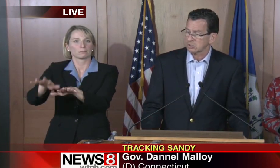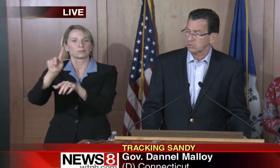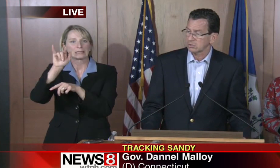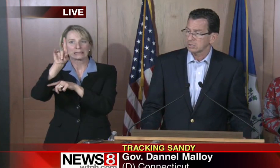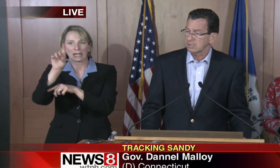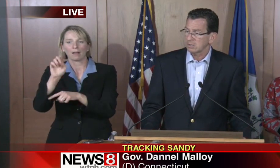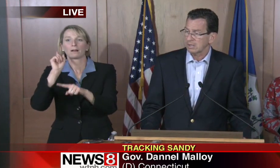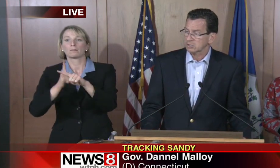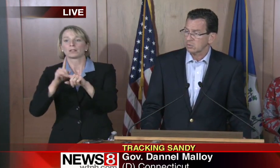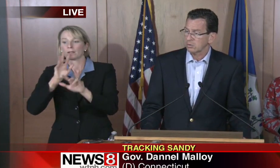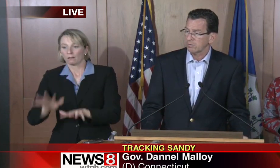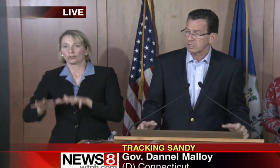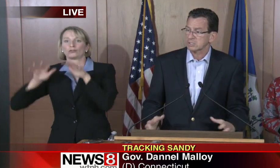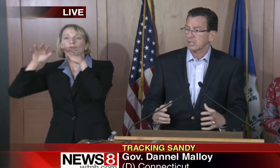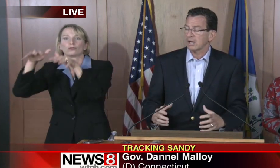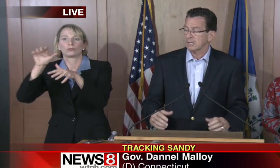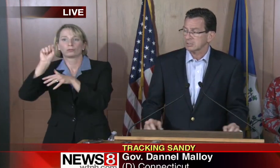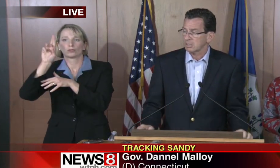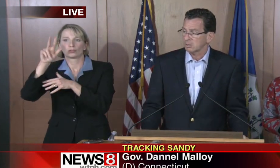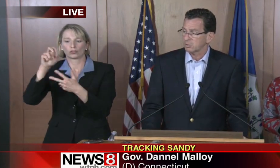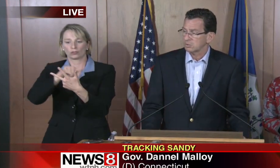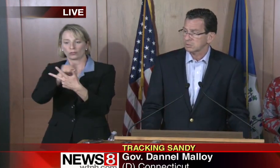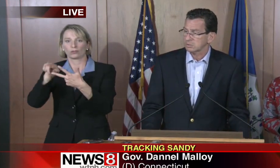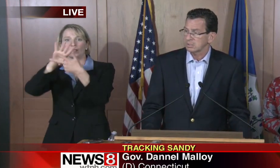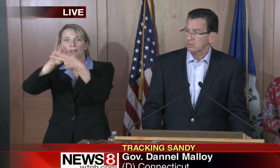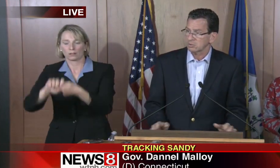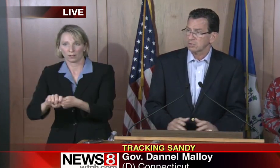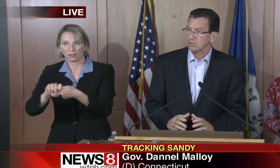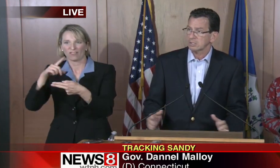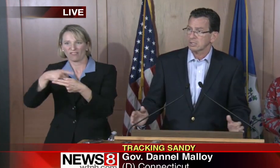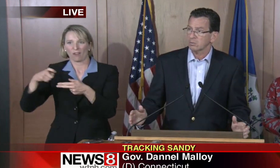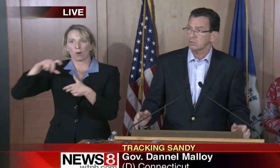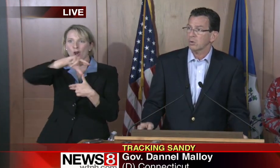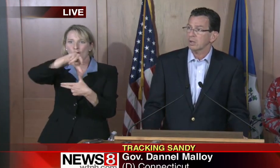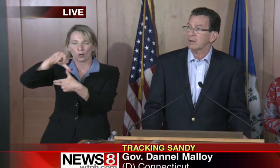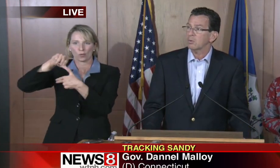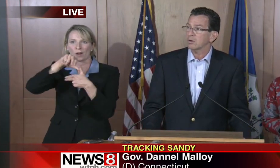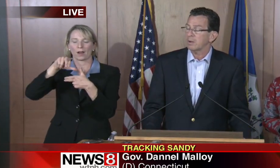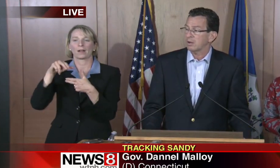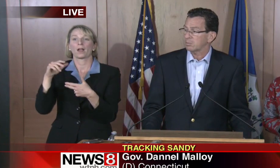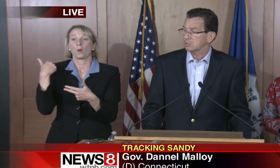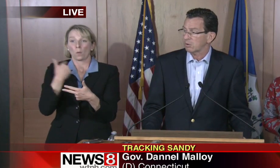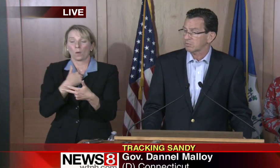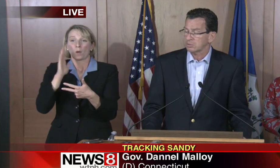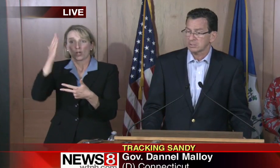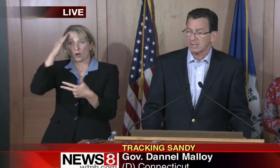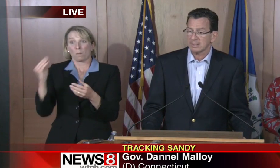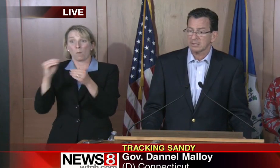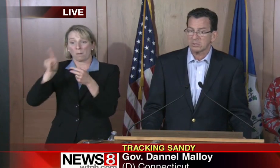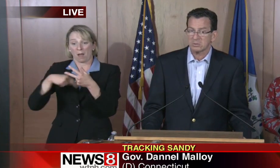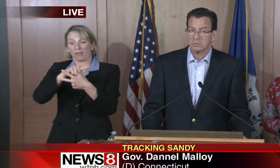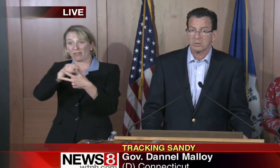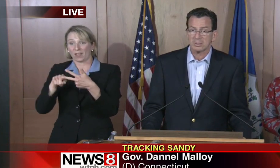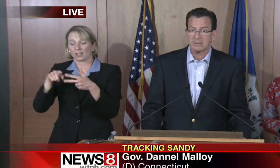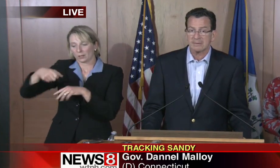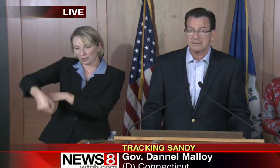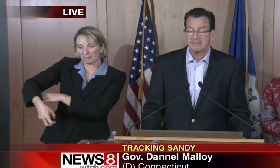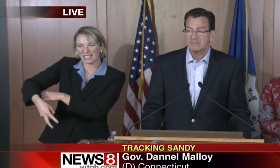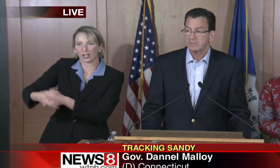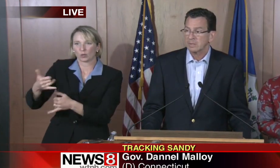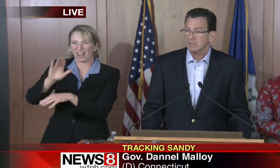and the surge that a storm of this size produces. Those are the things that we'll know a lot more about by 12:30 tonight than we do